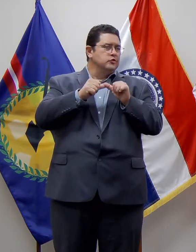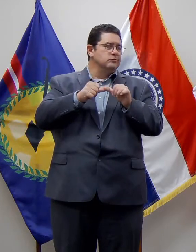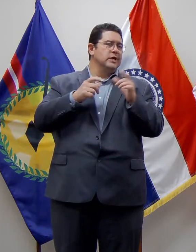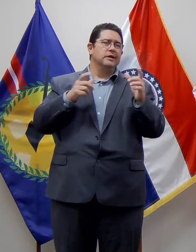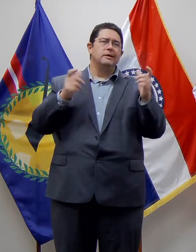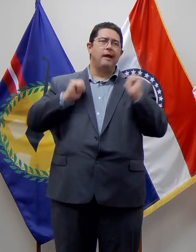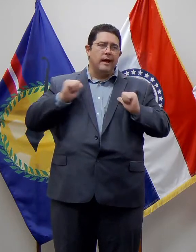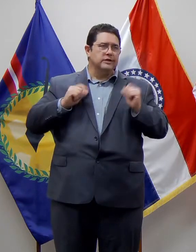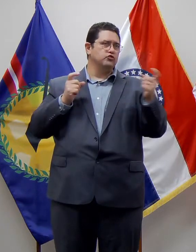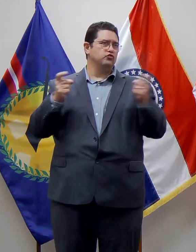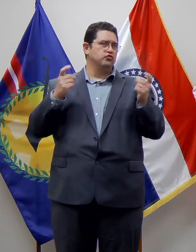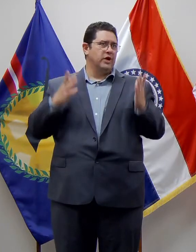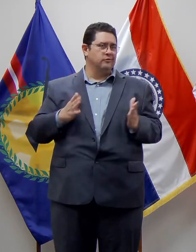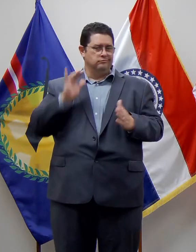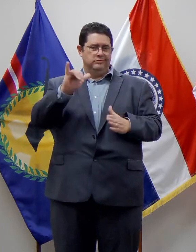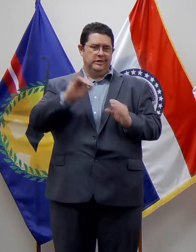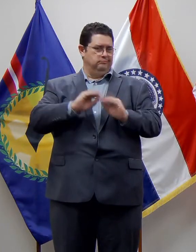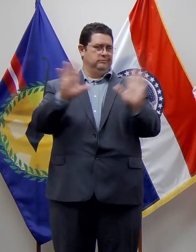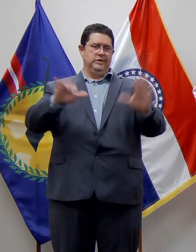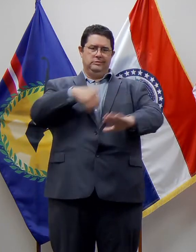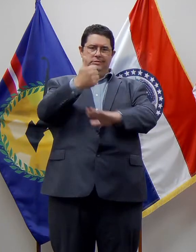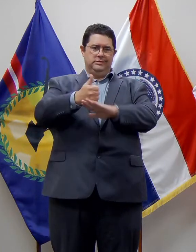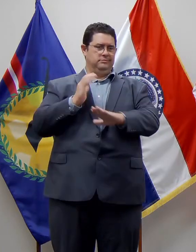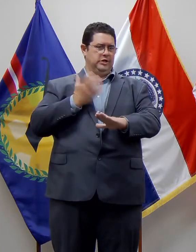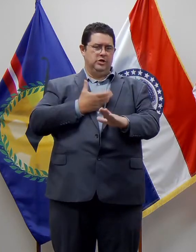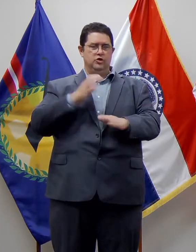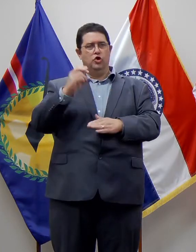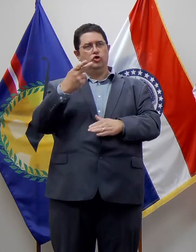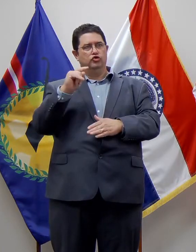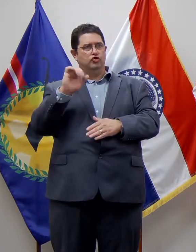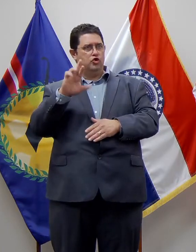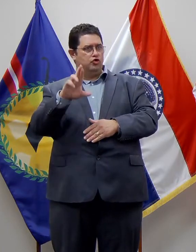clearly established in our charter that the